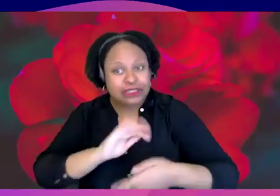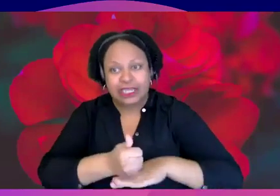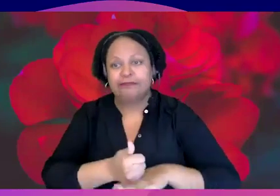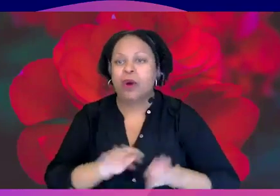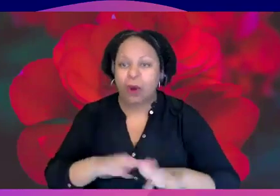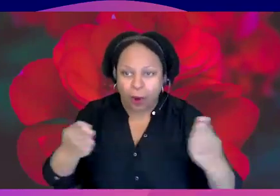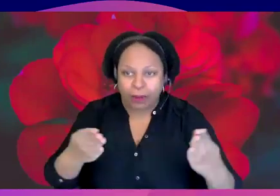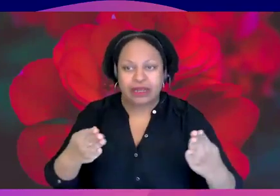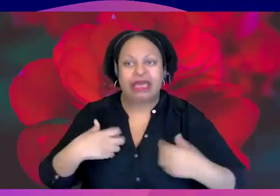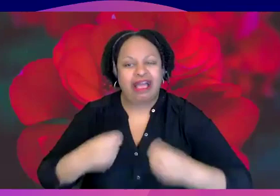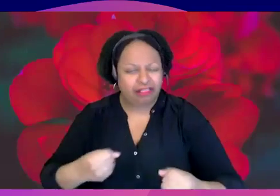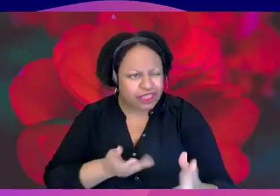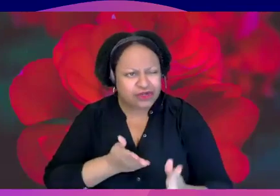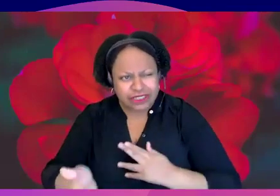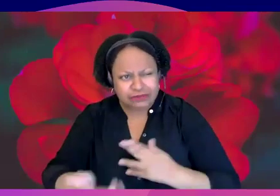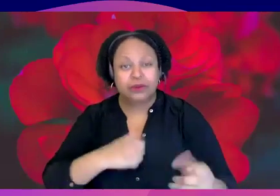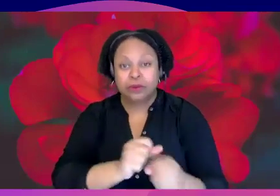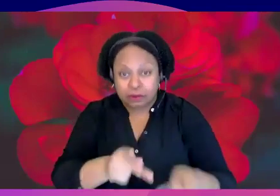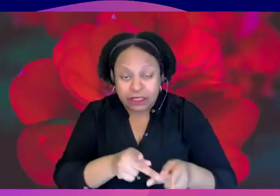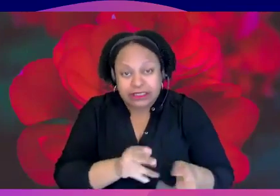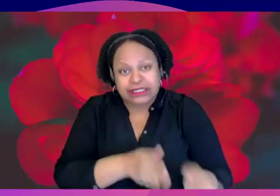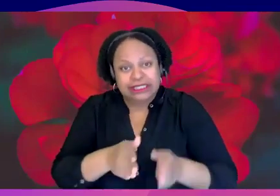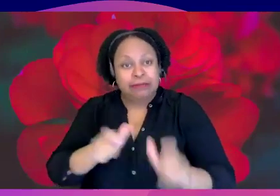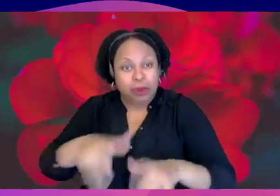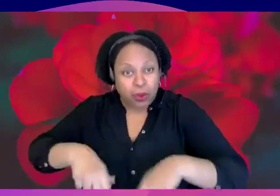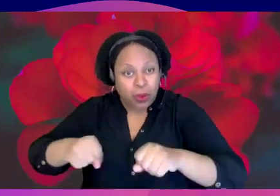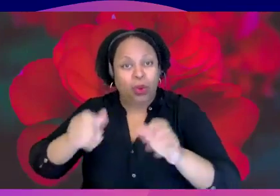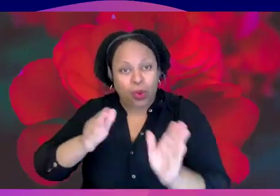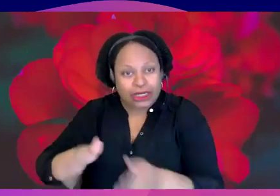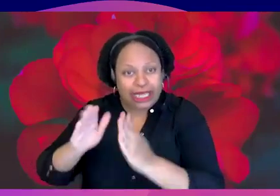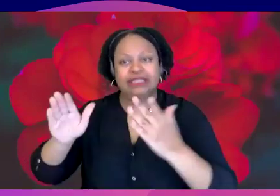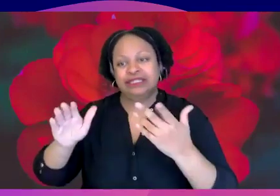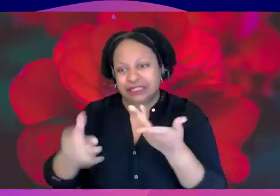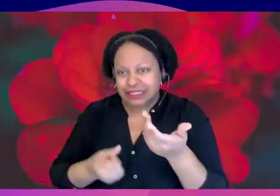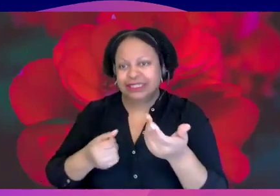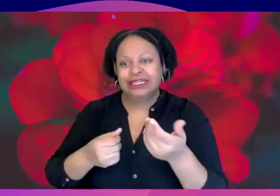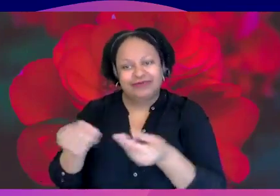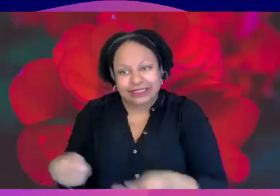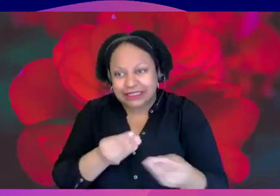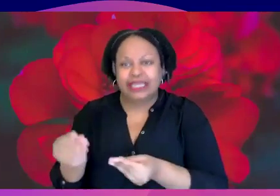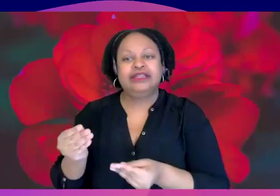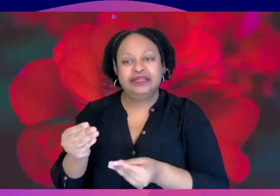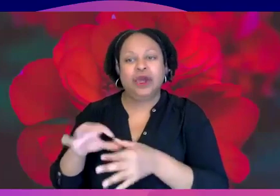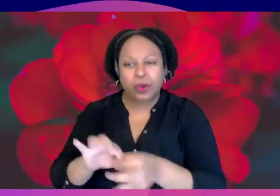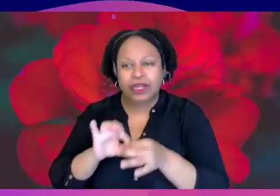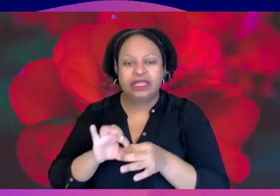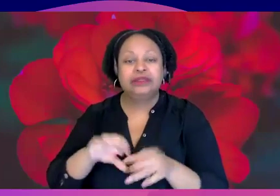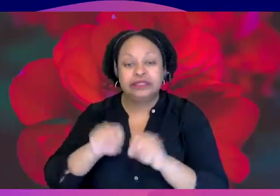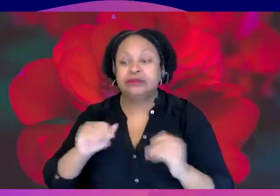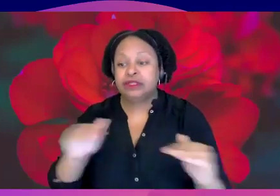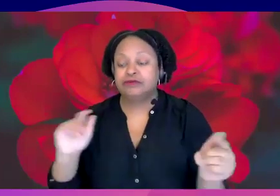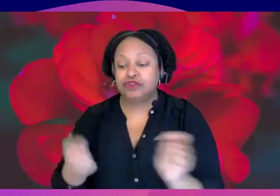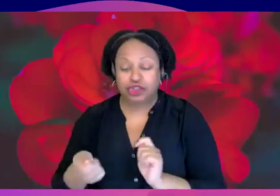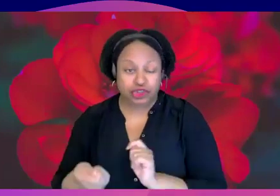transparent workplaces, to also organizers facilitating and coordinating systems level change.